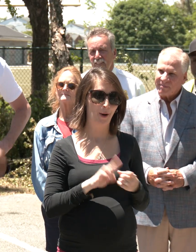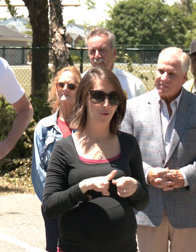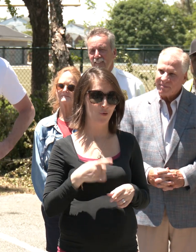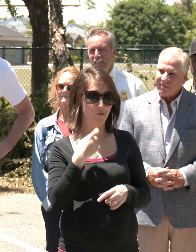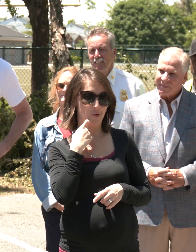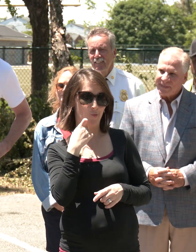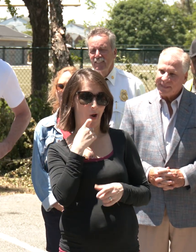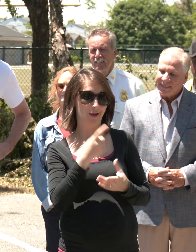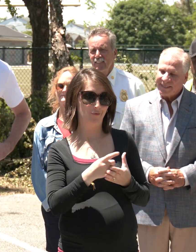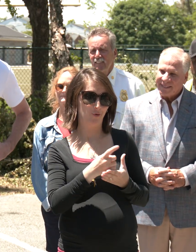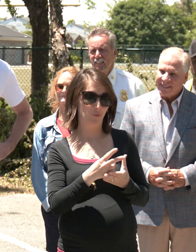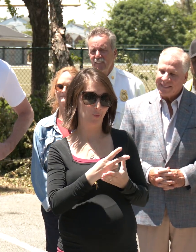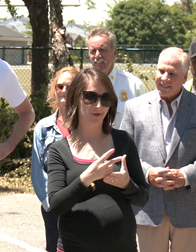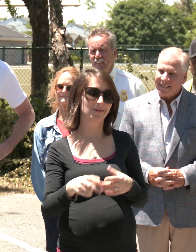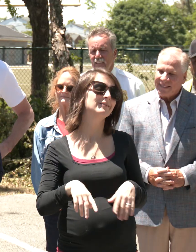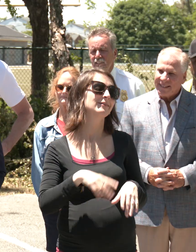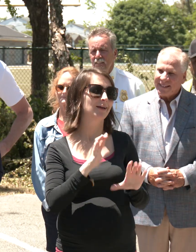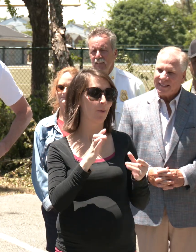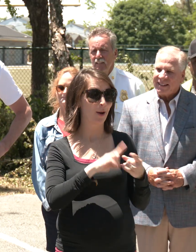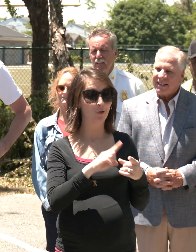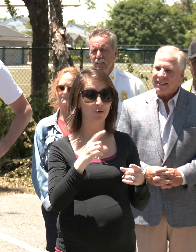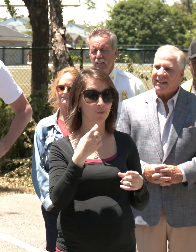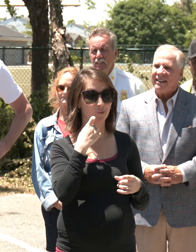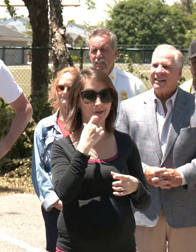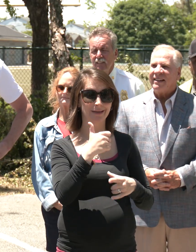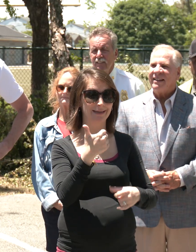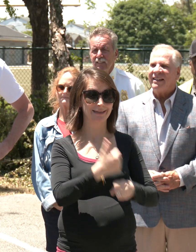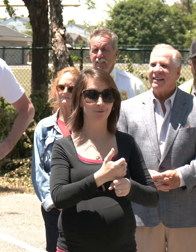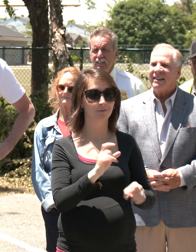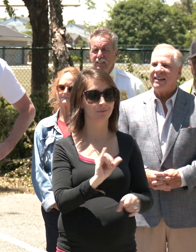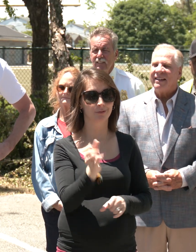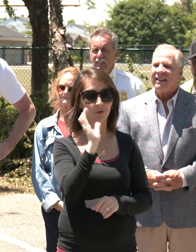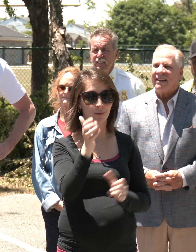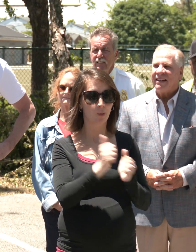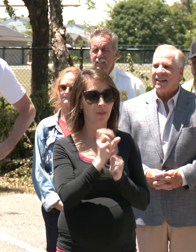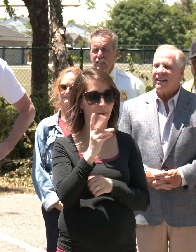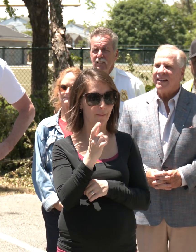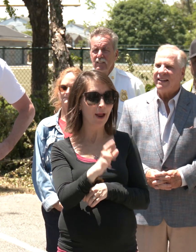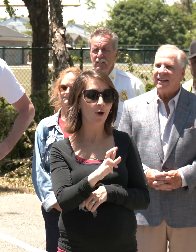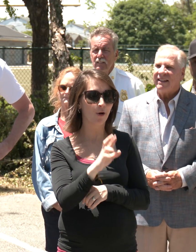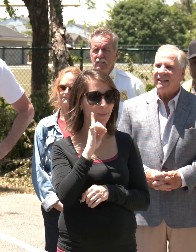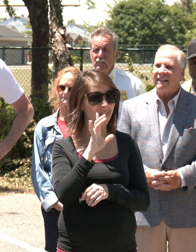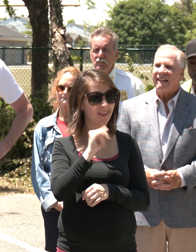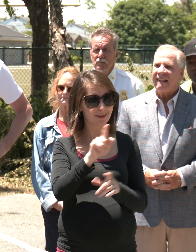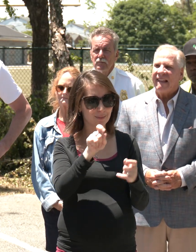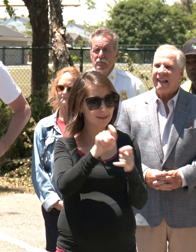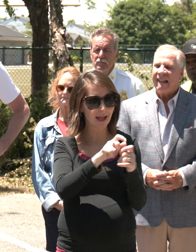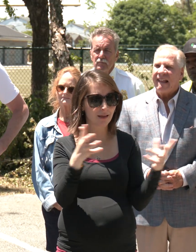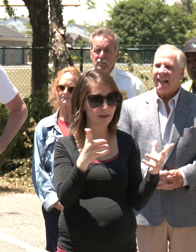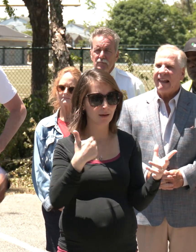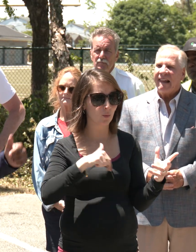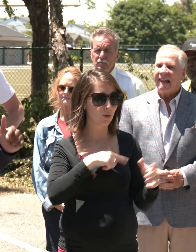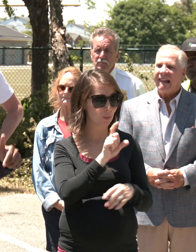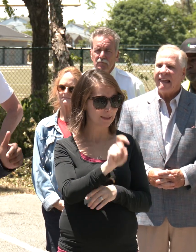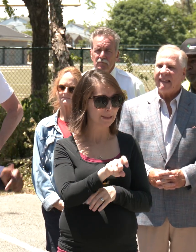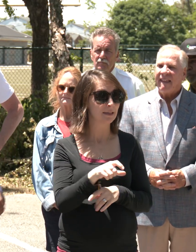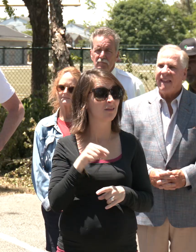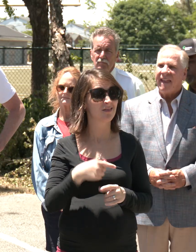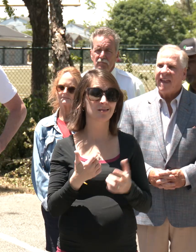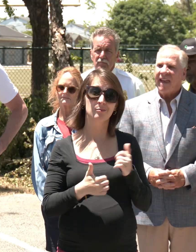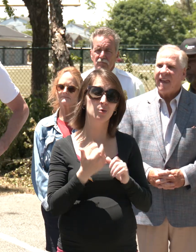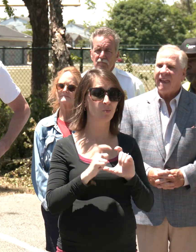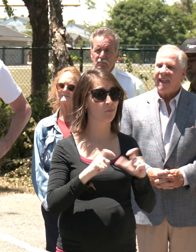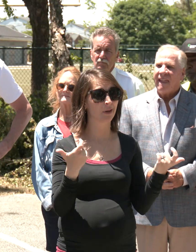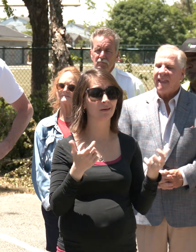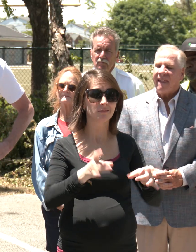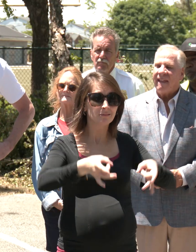the last 10 years. Same with the mayor, and I think that's exactly what's needed. This is the biggest